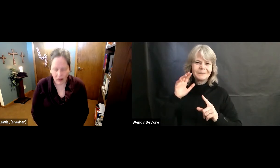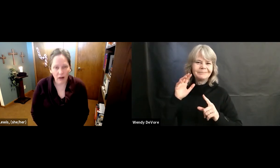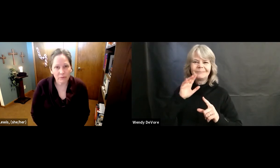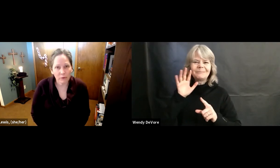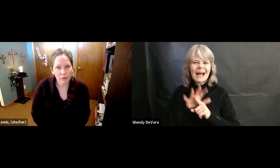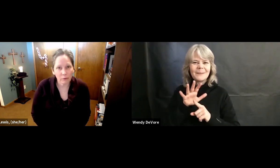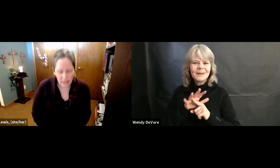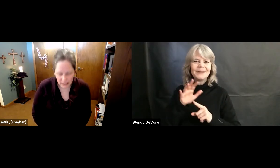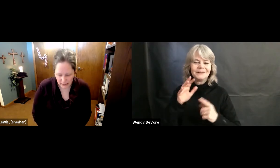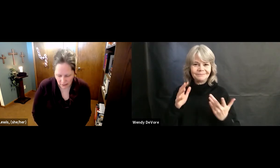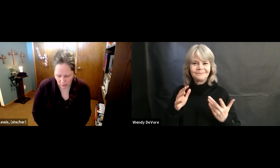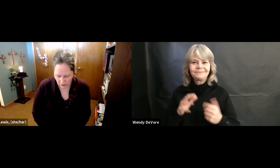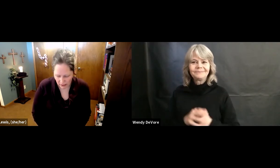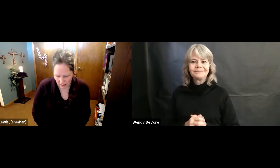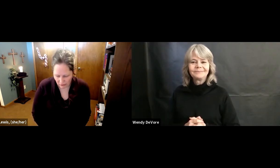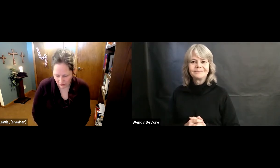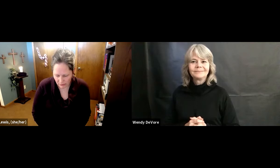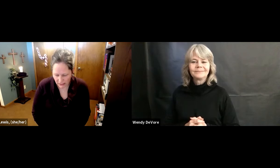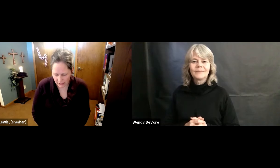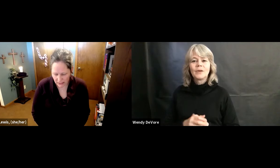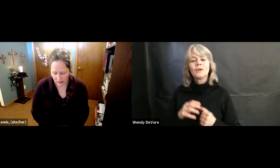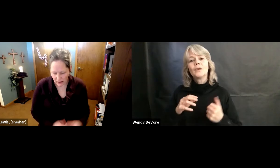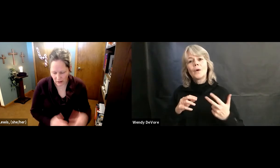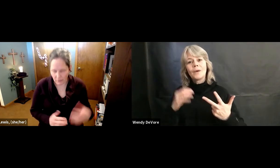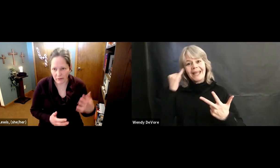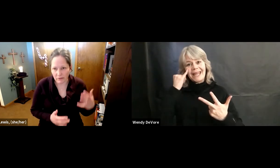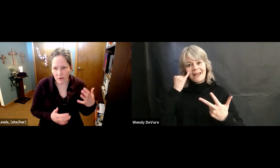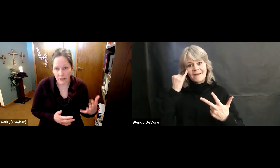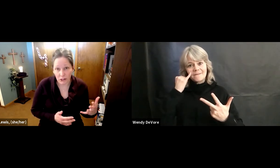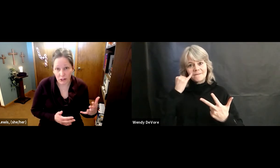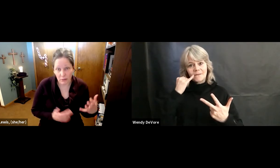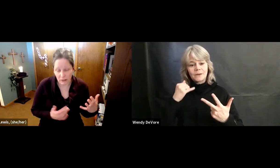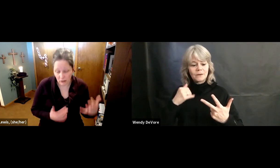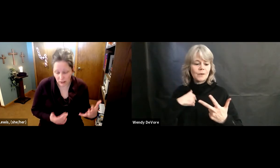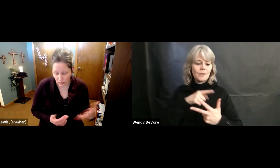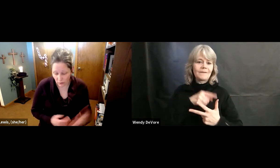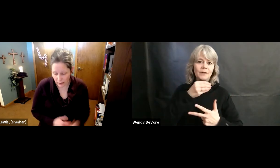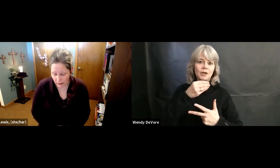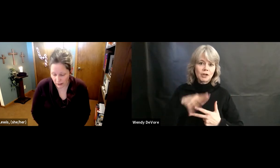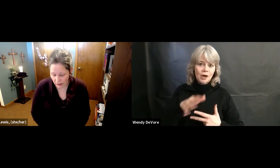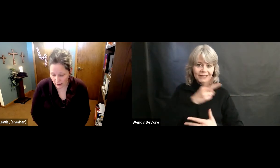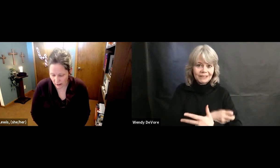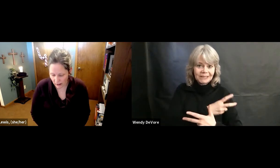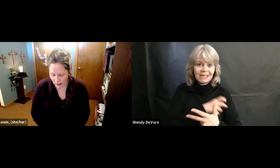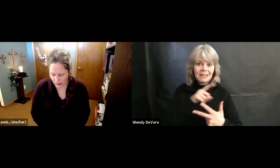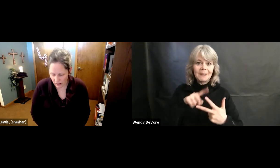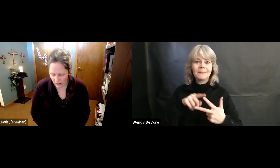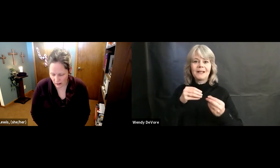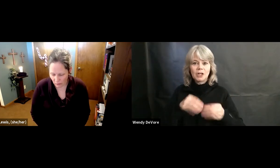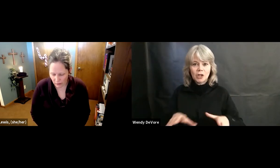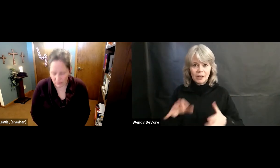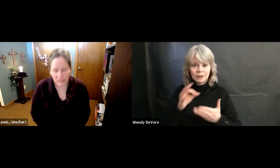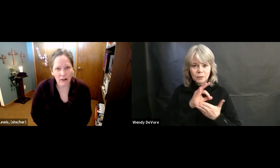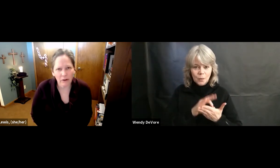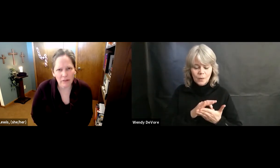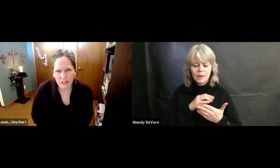And often when we read it separately from these, the lost sheep and the lost coin,